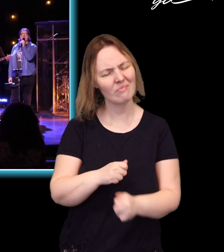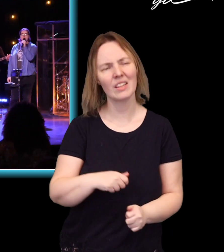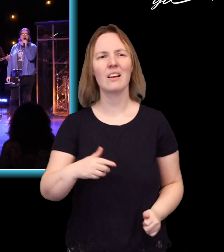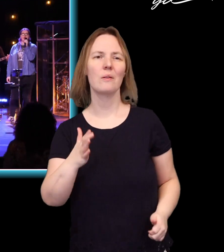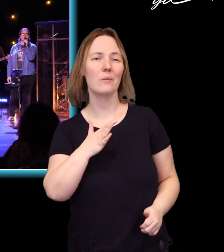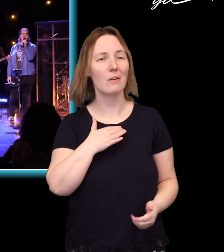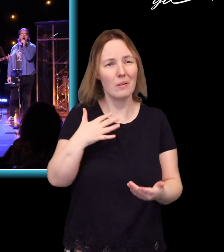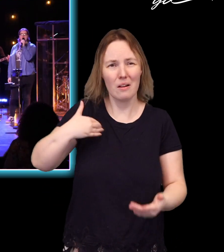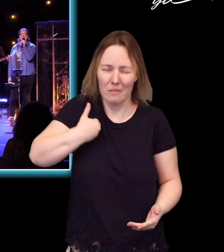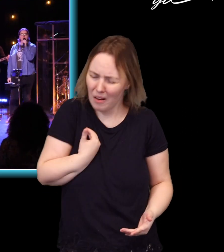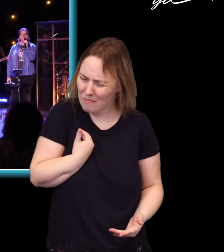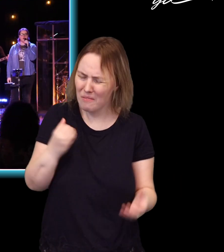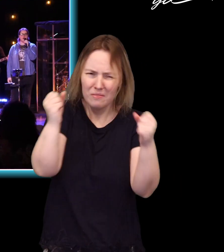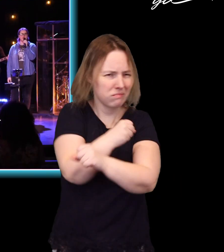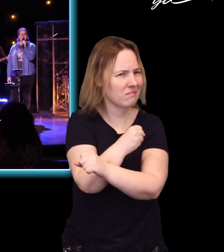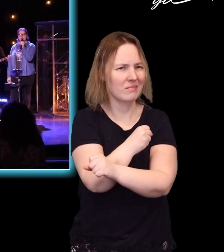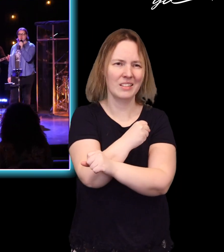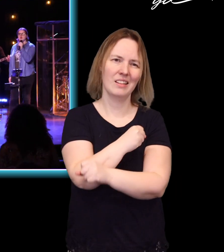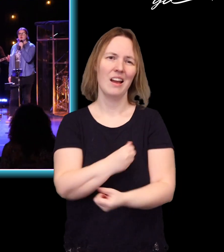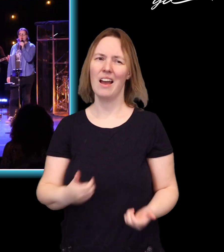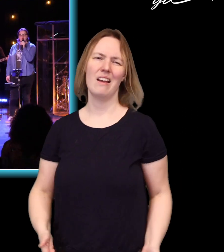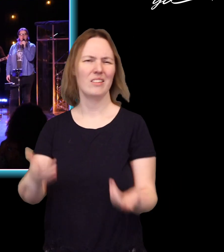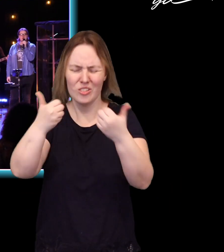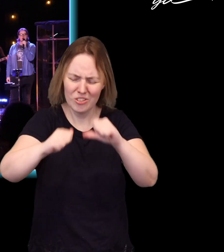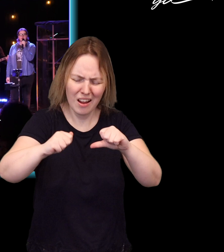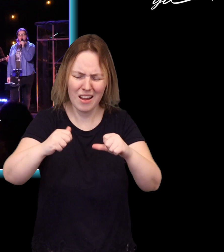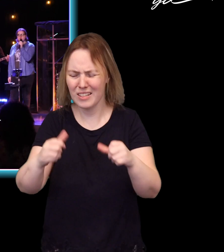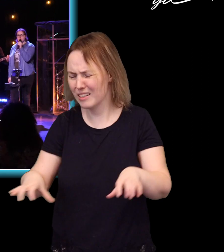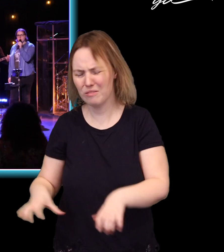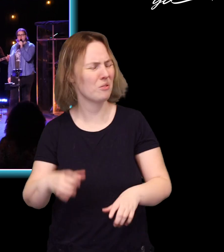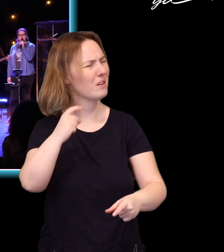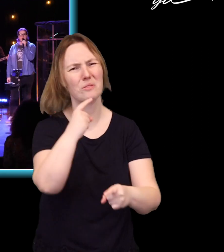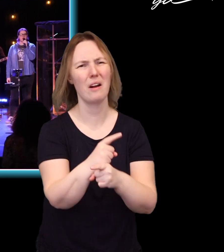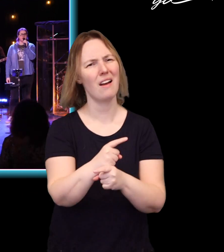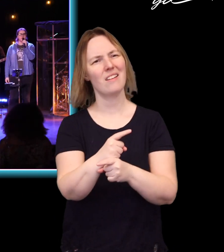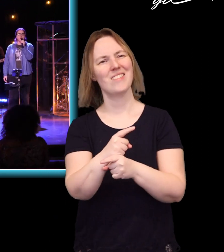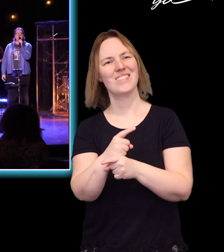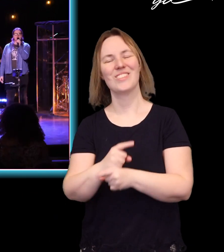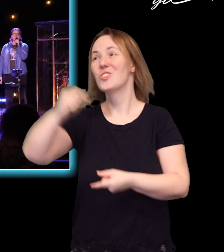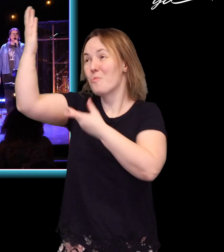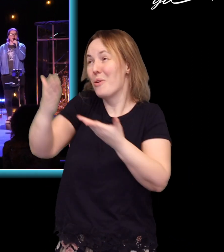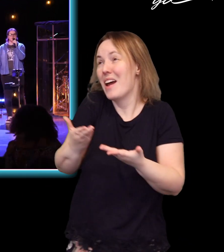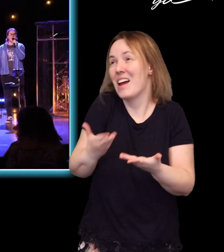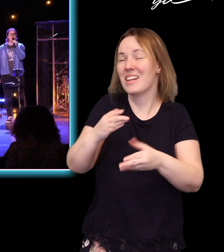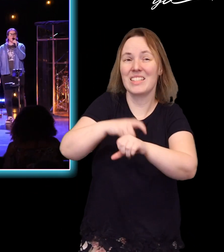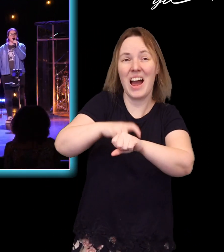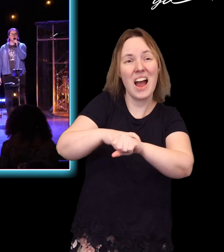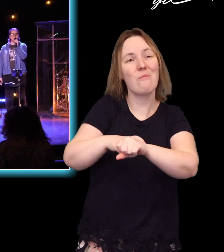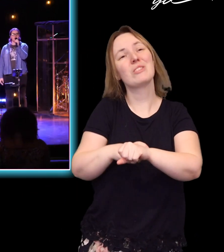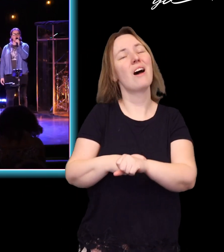When I'm weary from the fire, slow, trying to do what's right.